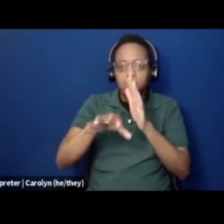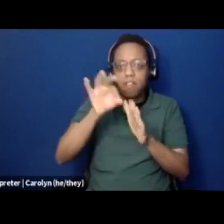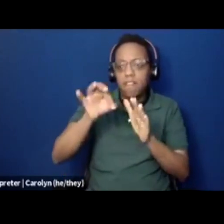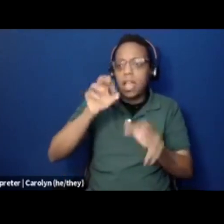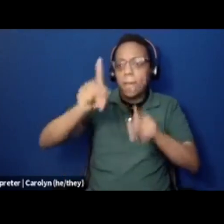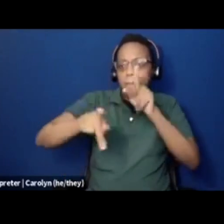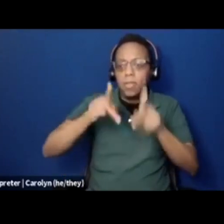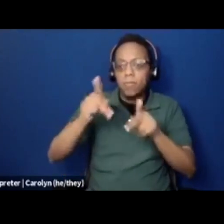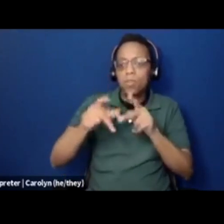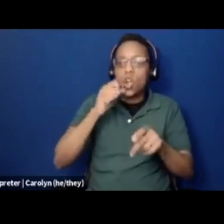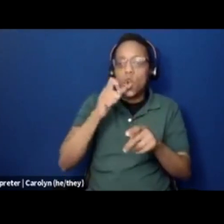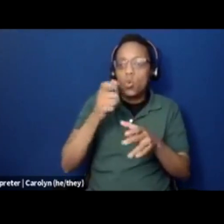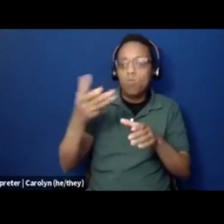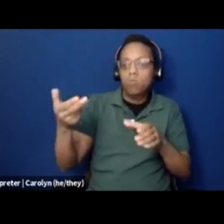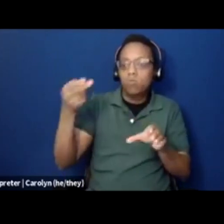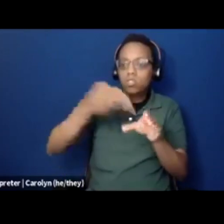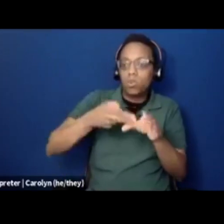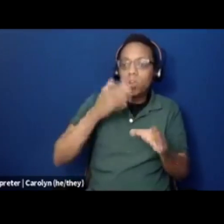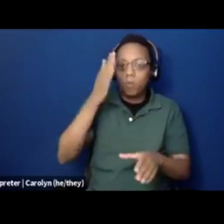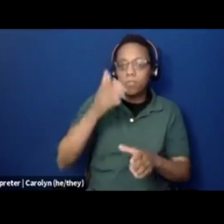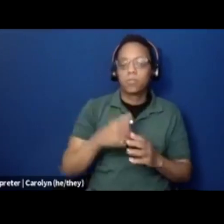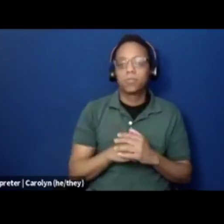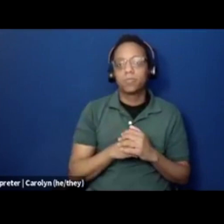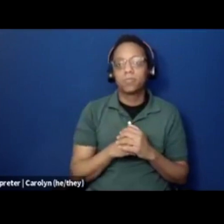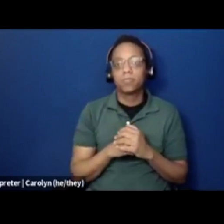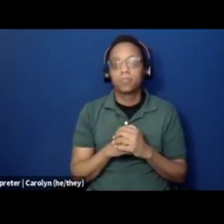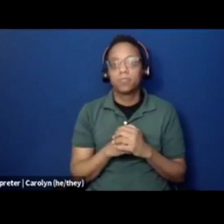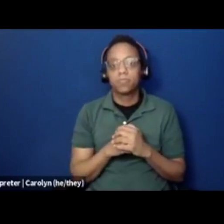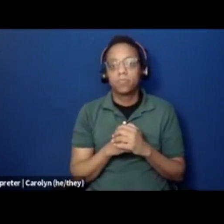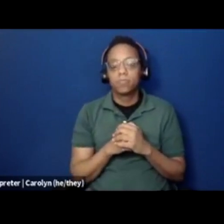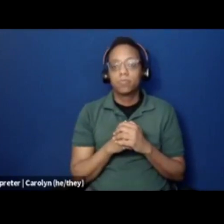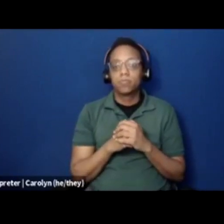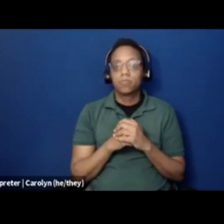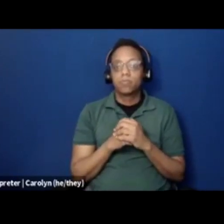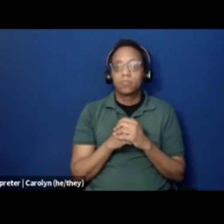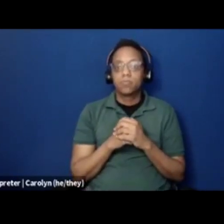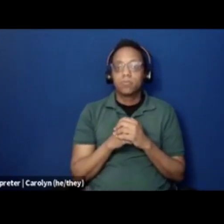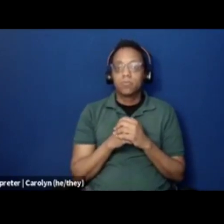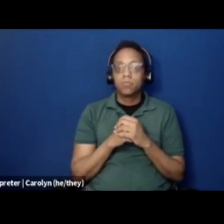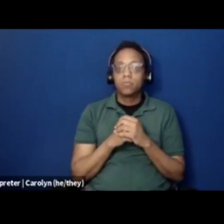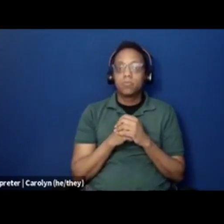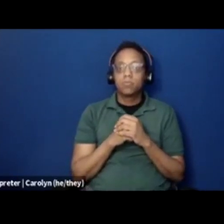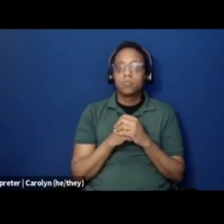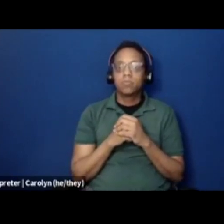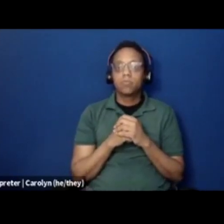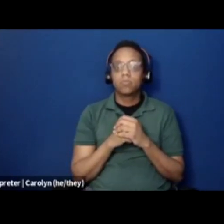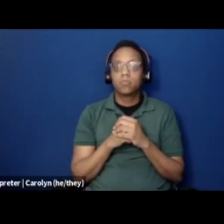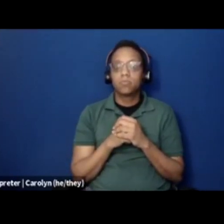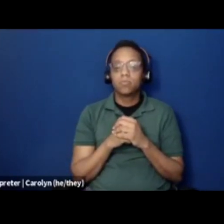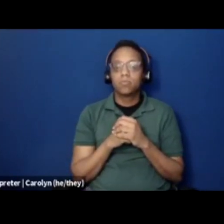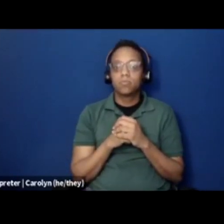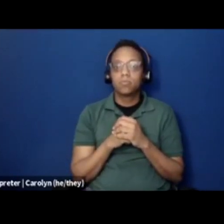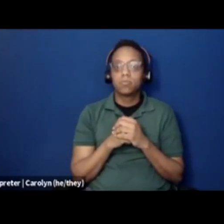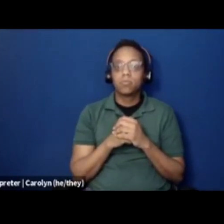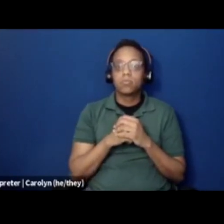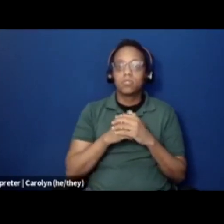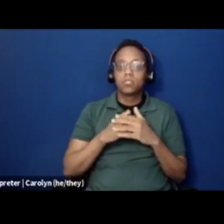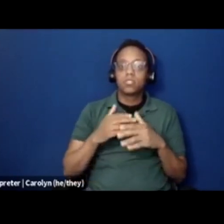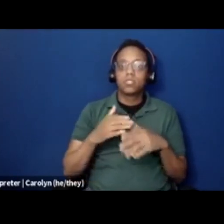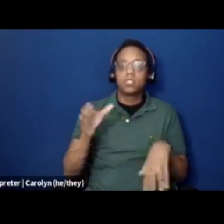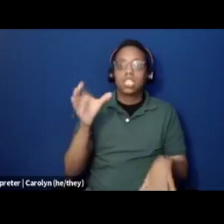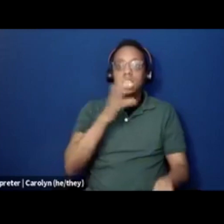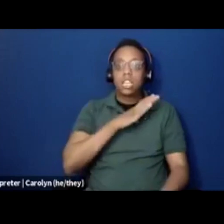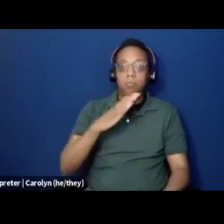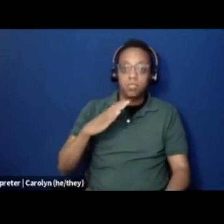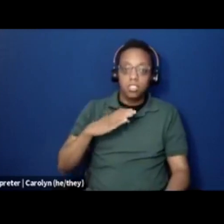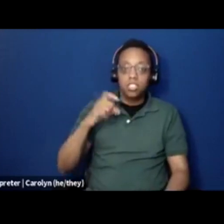a commission around this country should have a predominance of Black and brown,